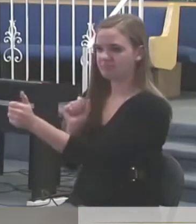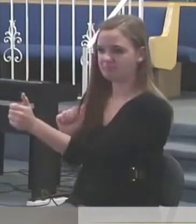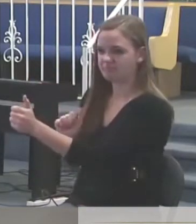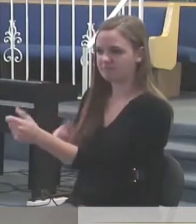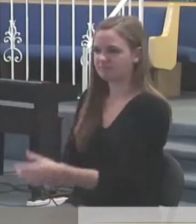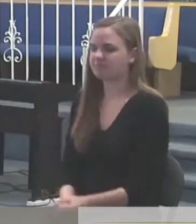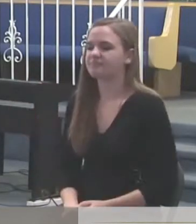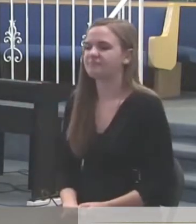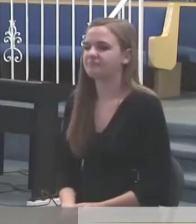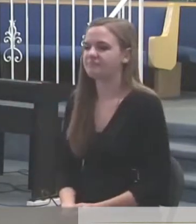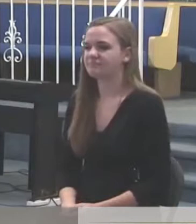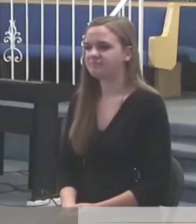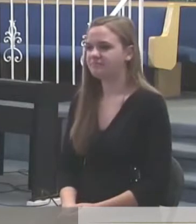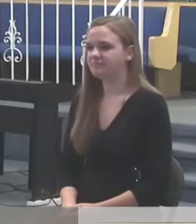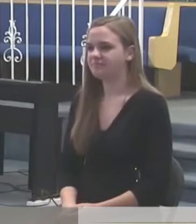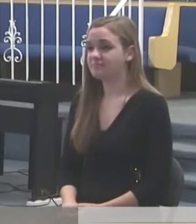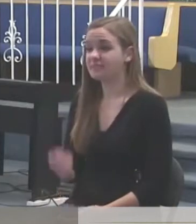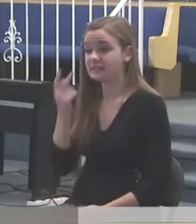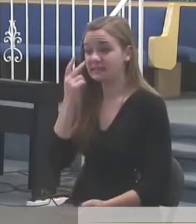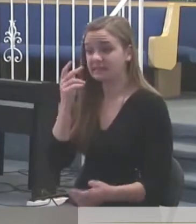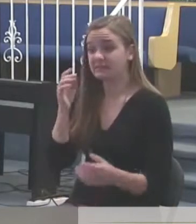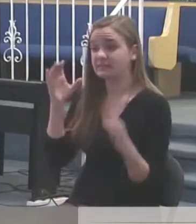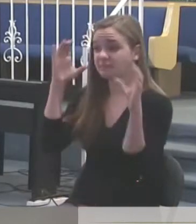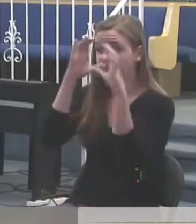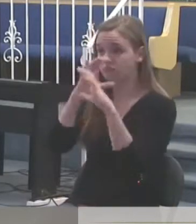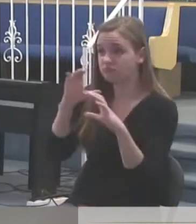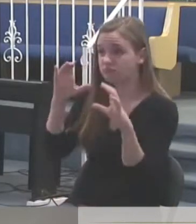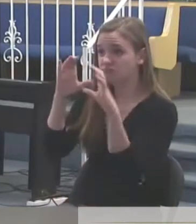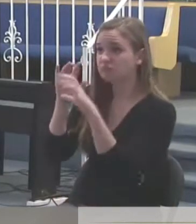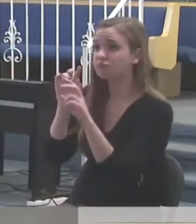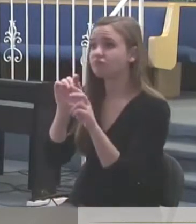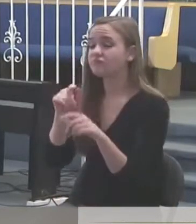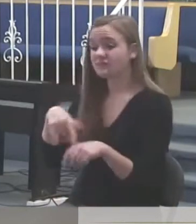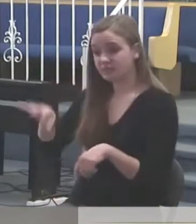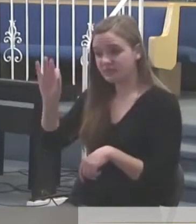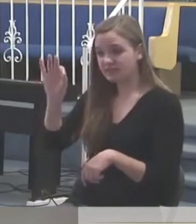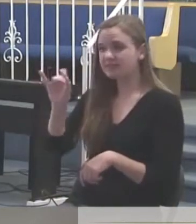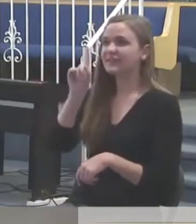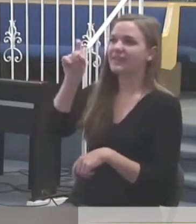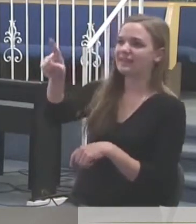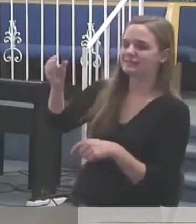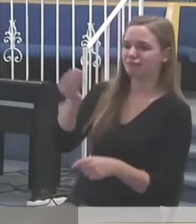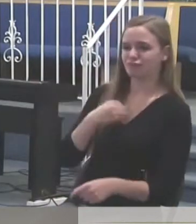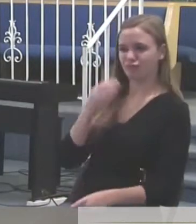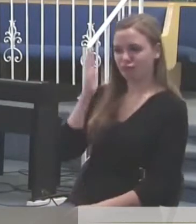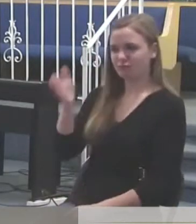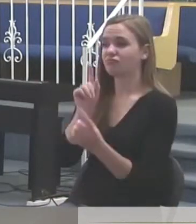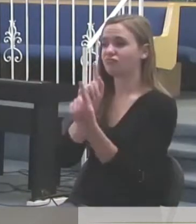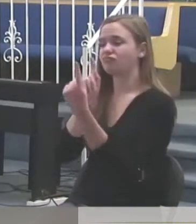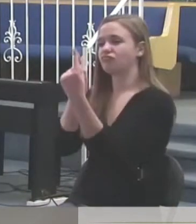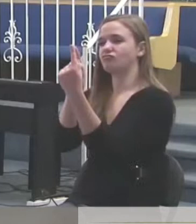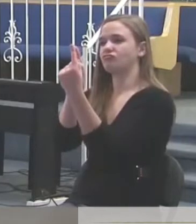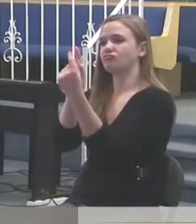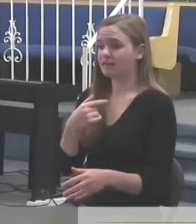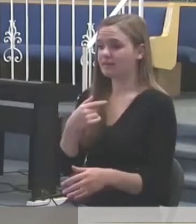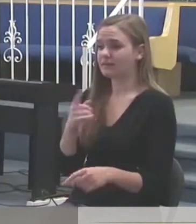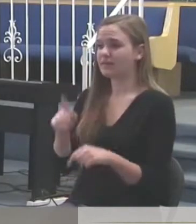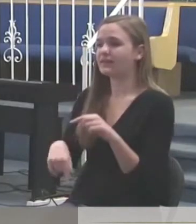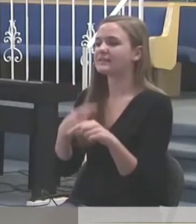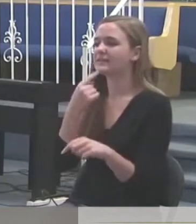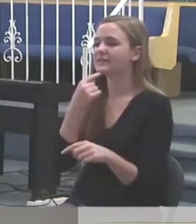Yeah. Seek, you'll find him. Right. Ask, he'll give it to you. Knock, he'll open it up to you. You know